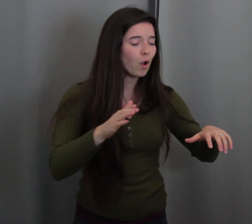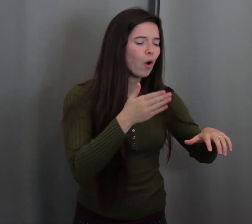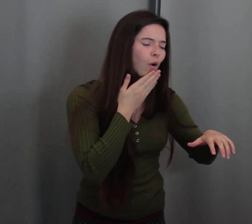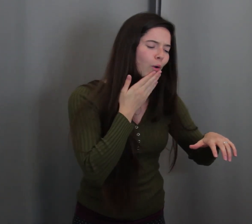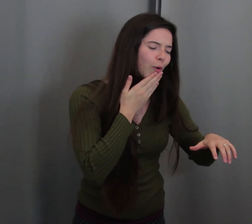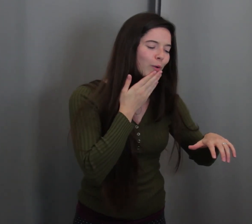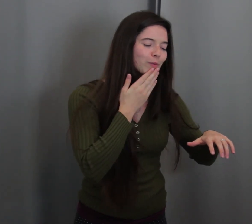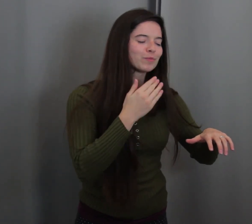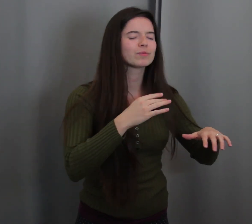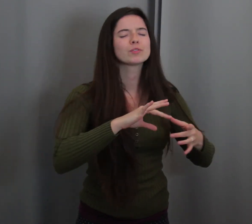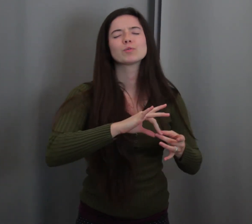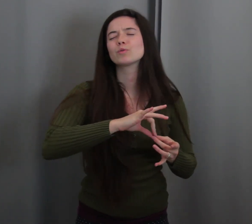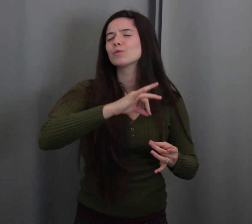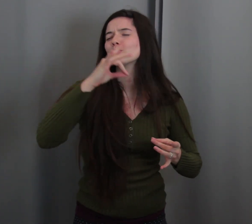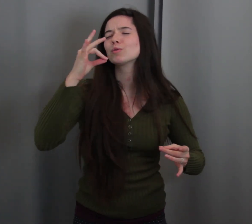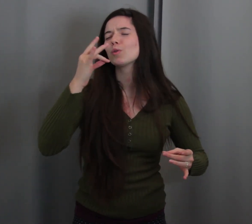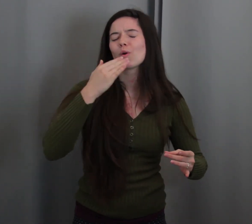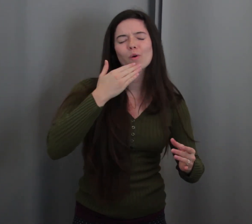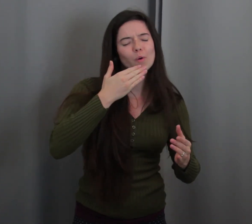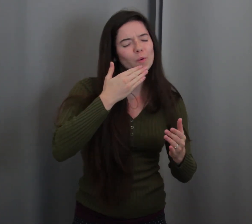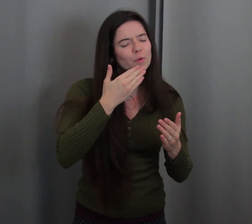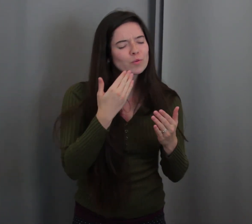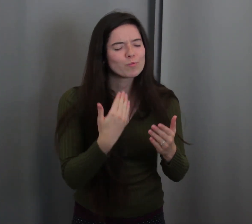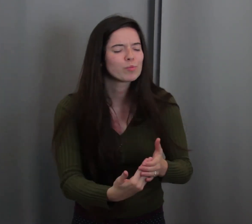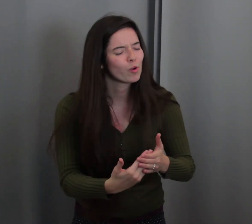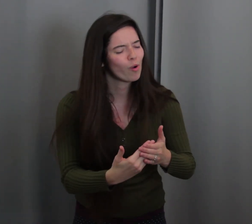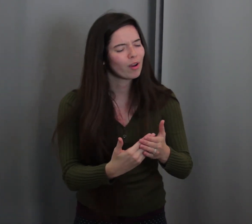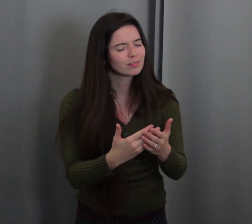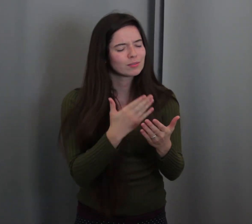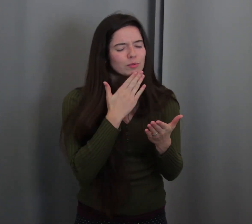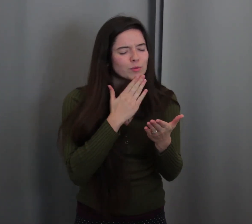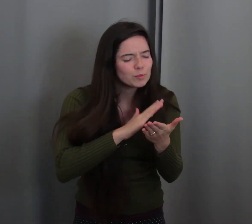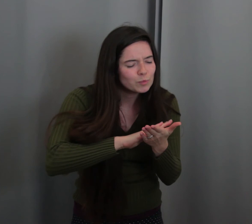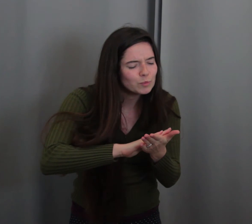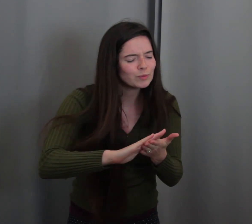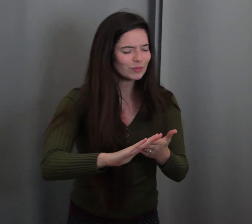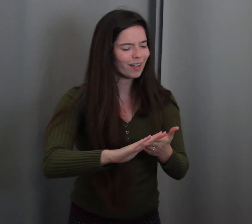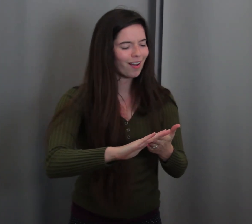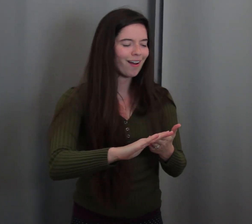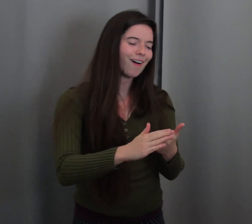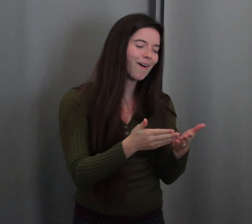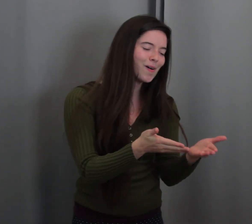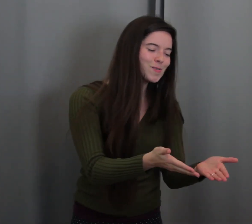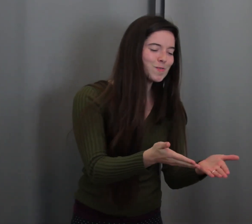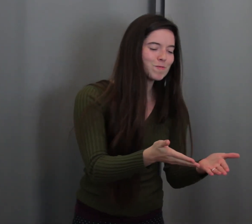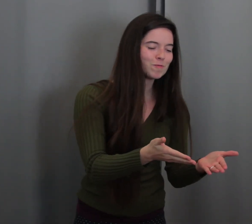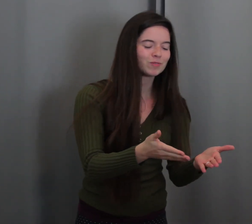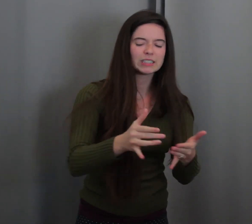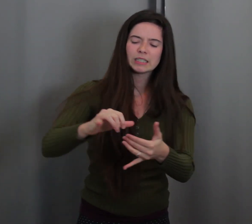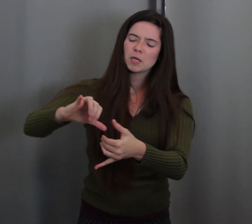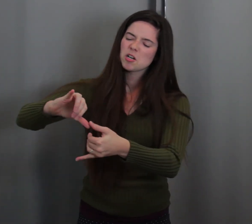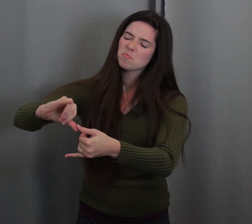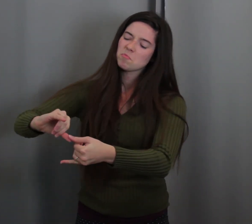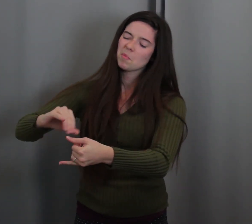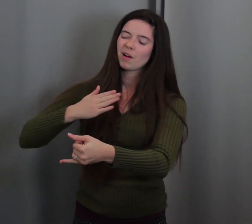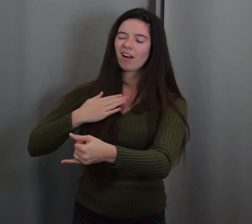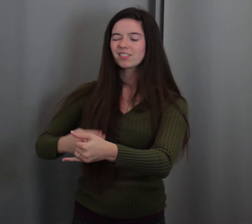Here's an especially beautiful one, God might have said when he came to the soul of